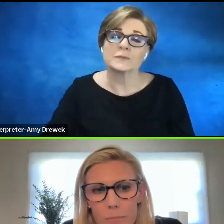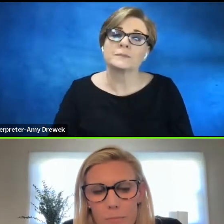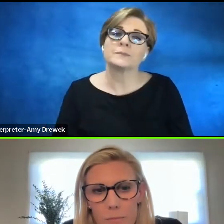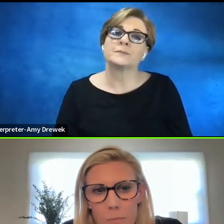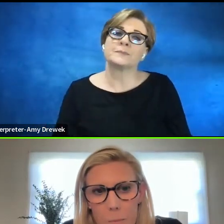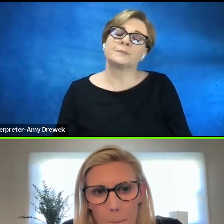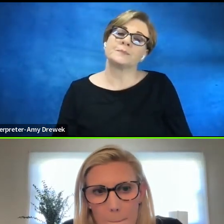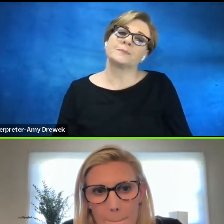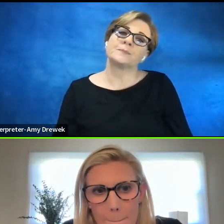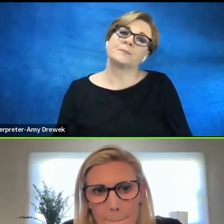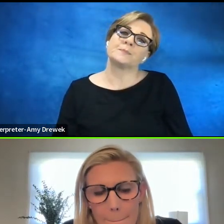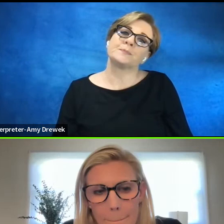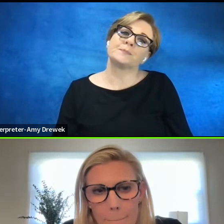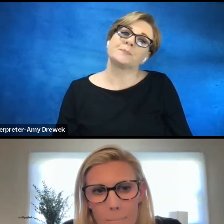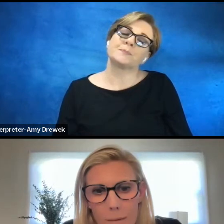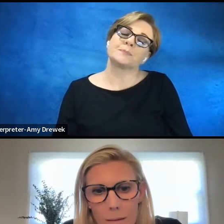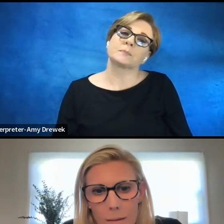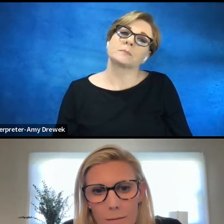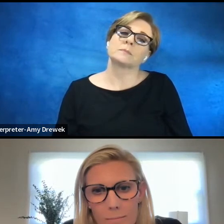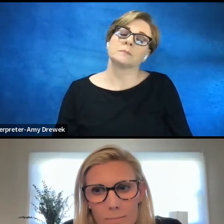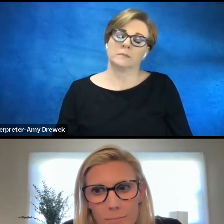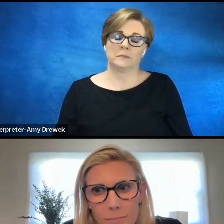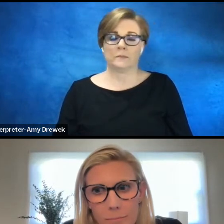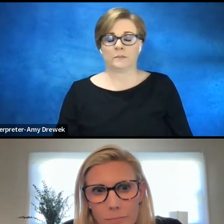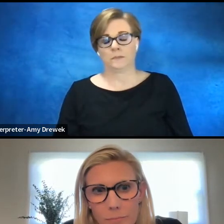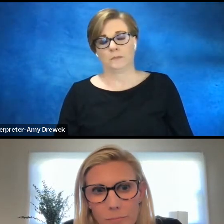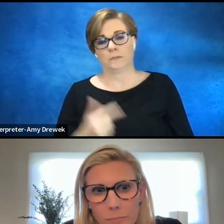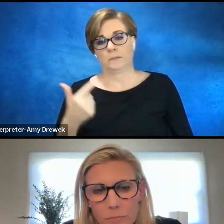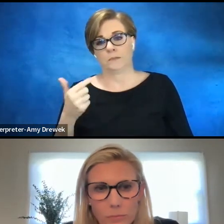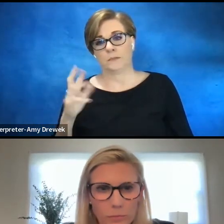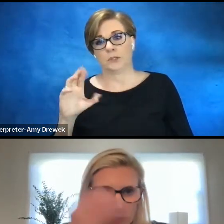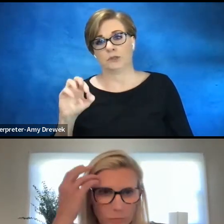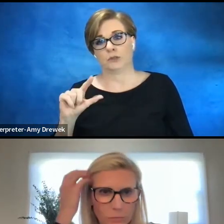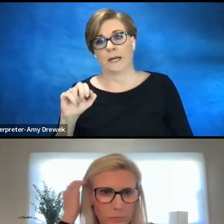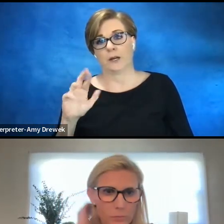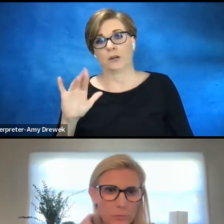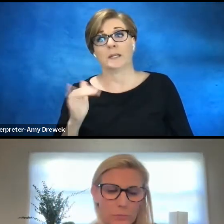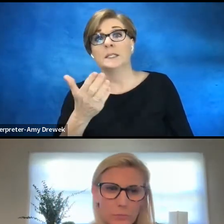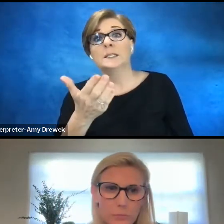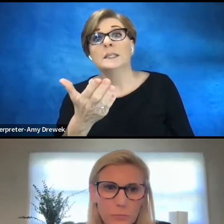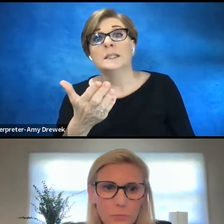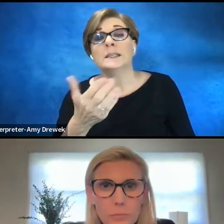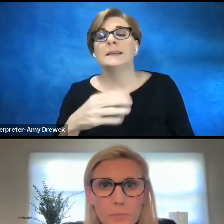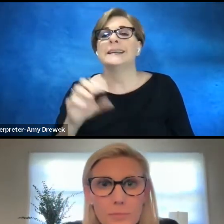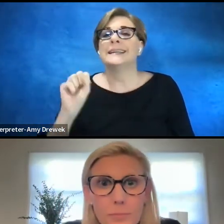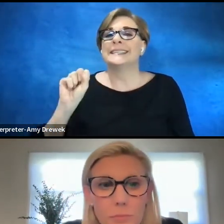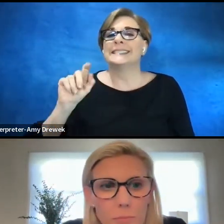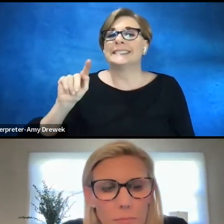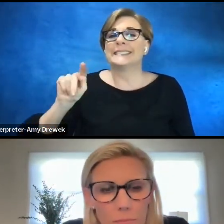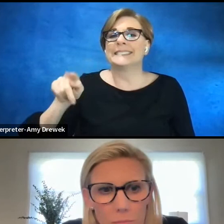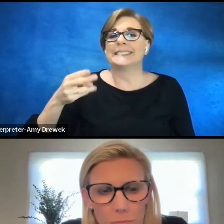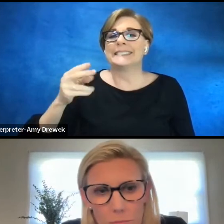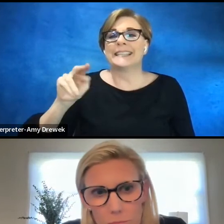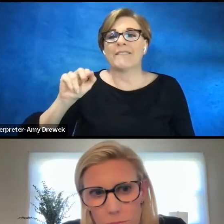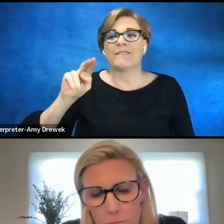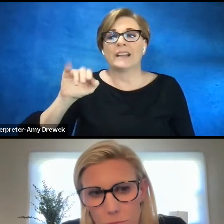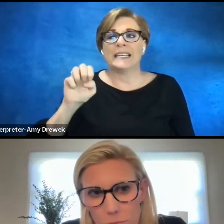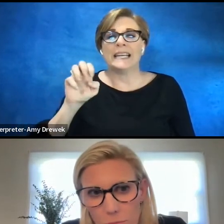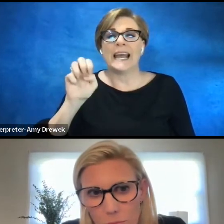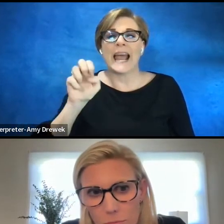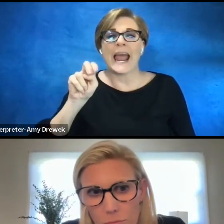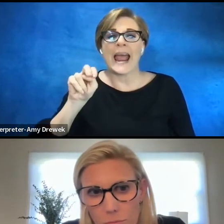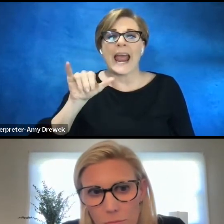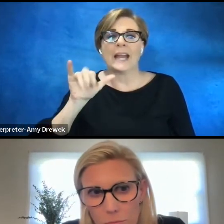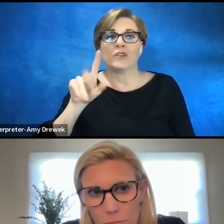I believe there was, go ahead. Hi, this is Stephanie Inyart. I wanted to know if you have